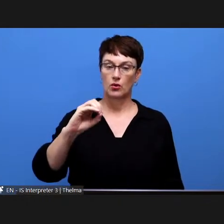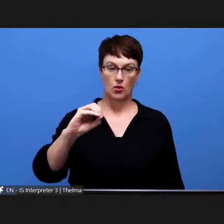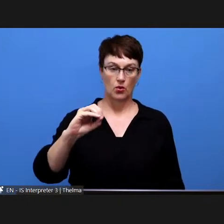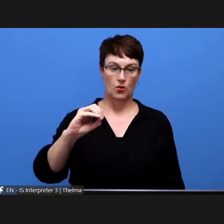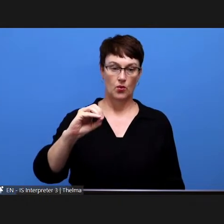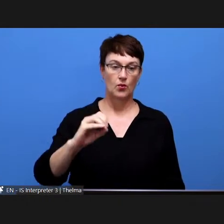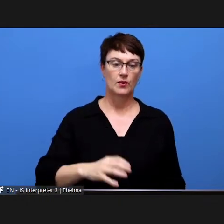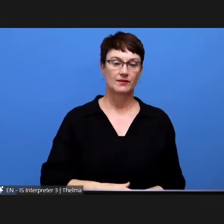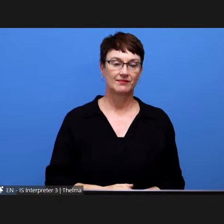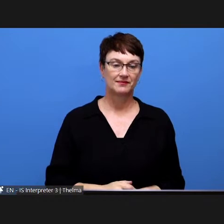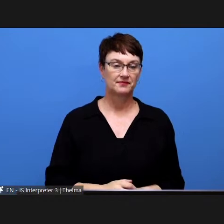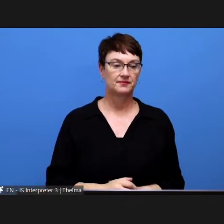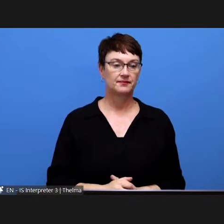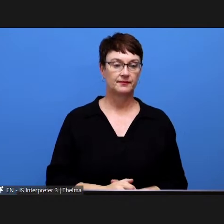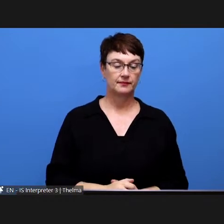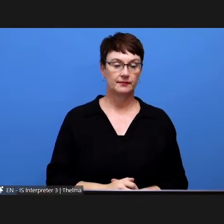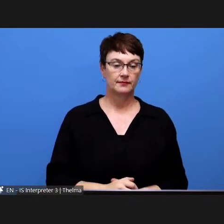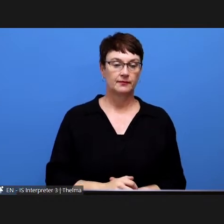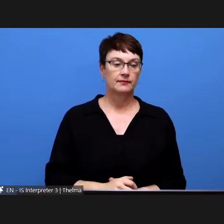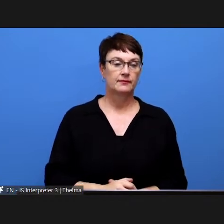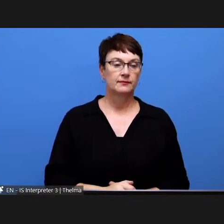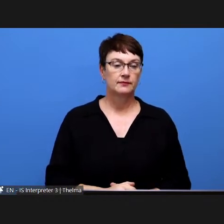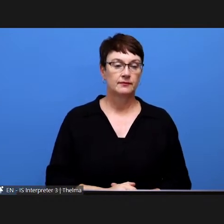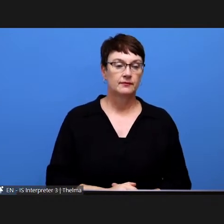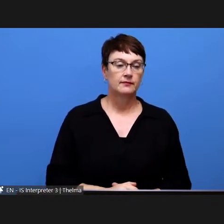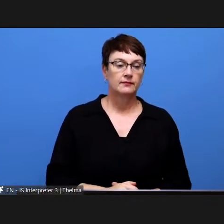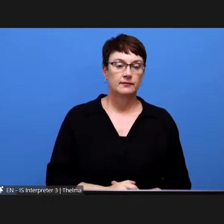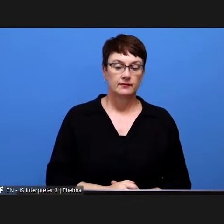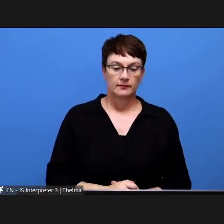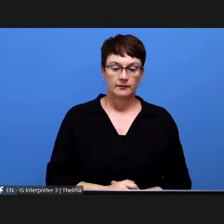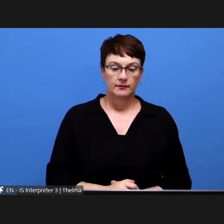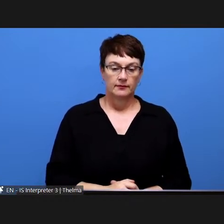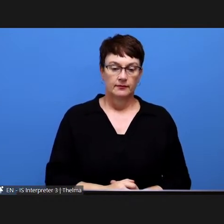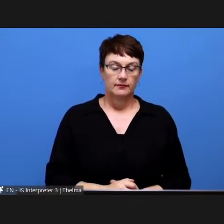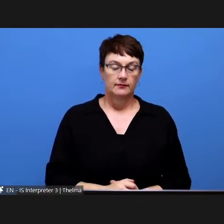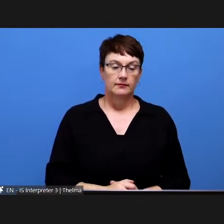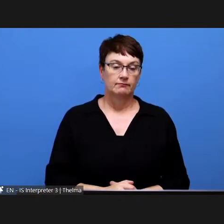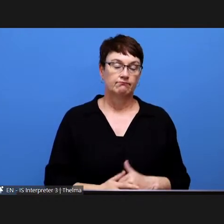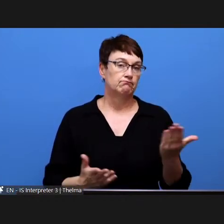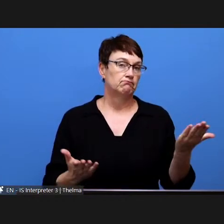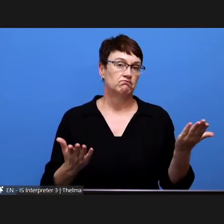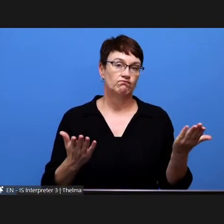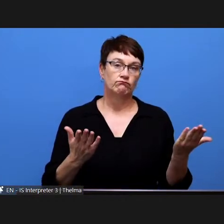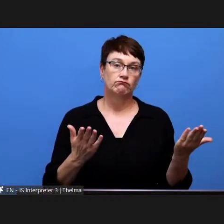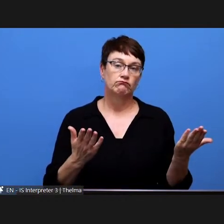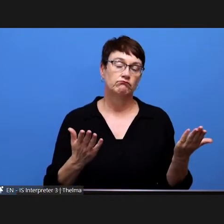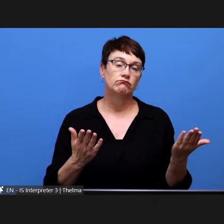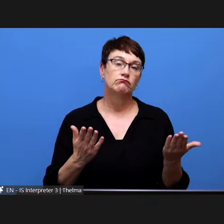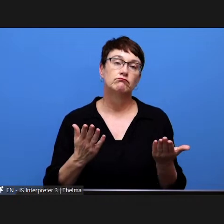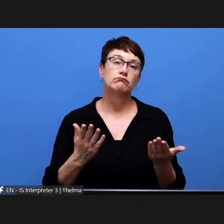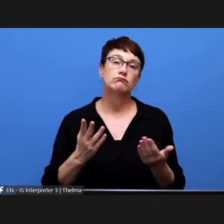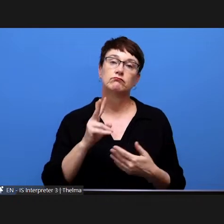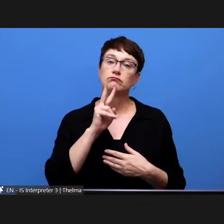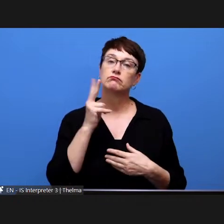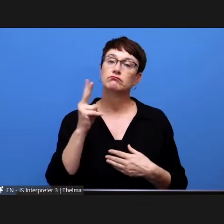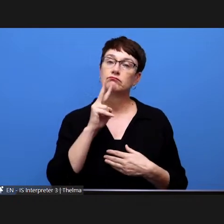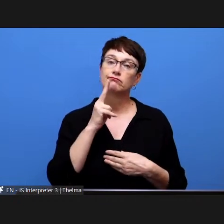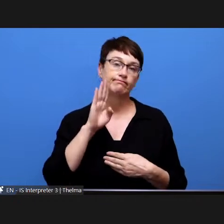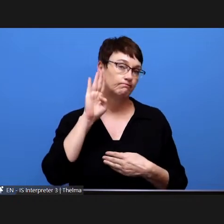juste deux petites questions. We can't hear Morocco properly. Sorry. En fait,